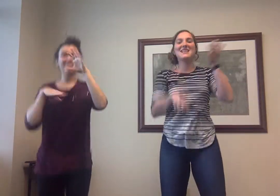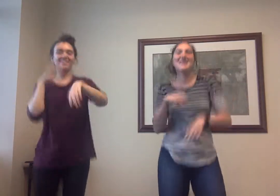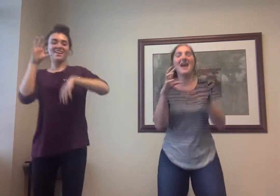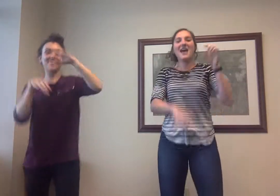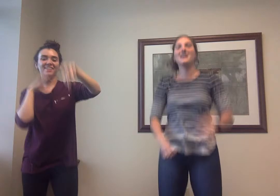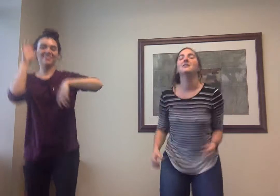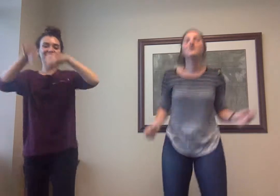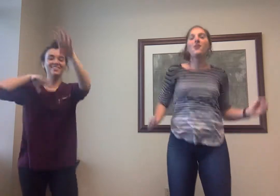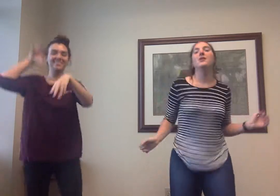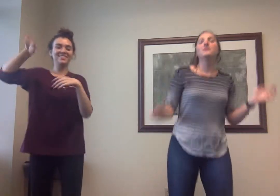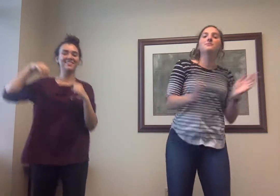He's story,